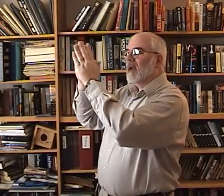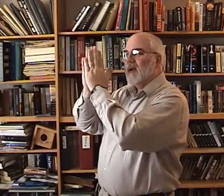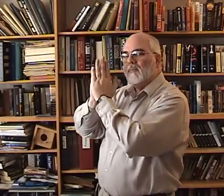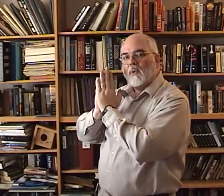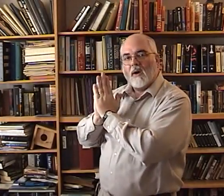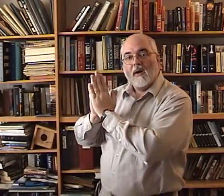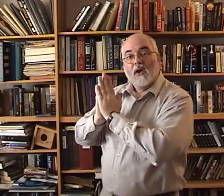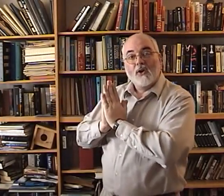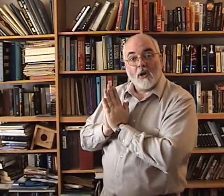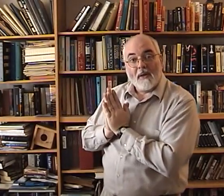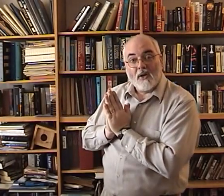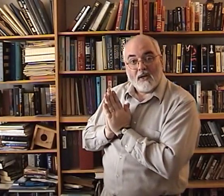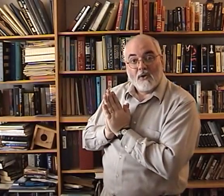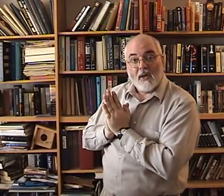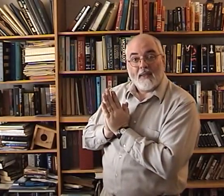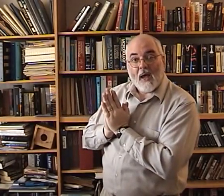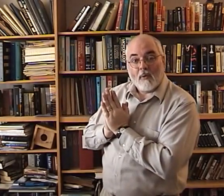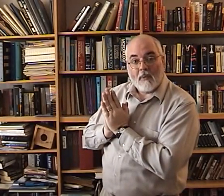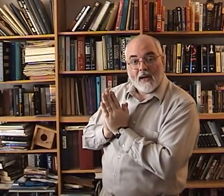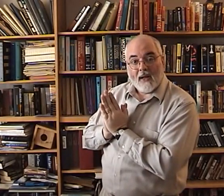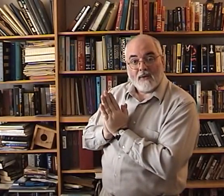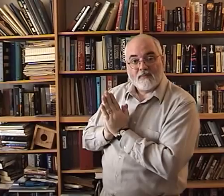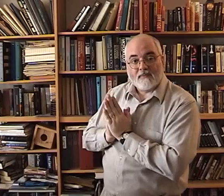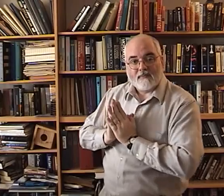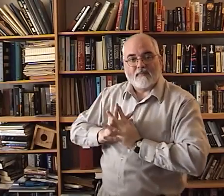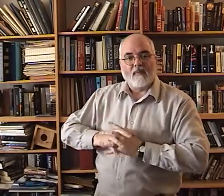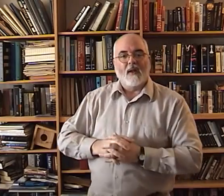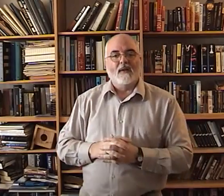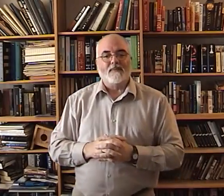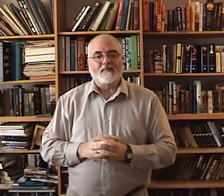in prayer. You ought to be good and good at that one by now.